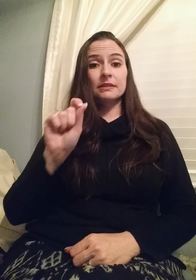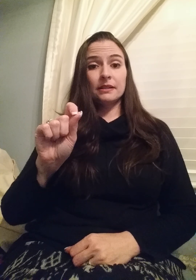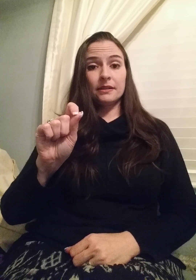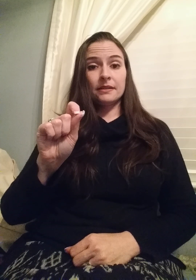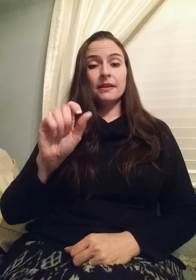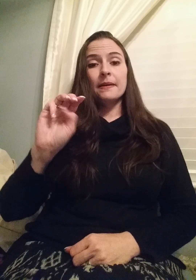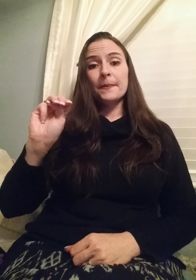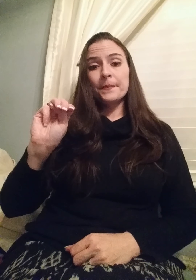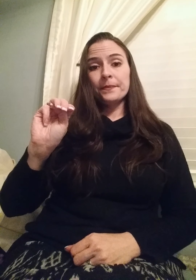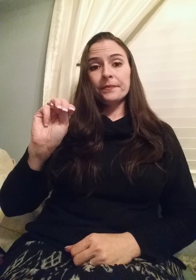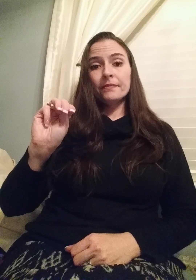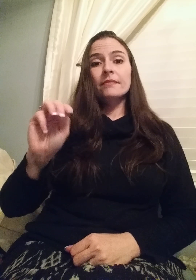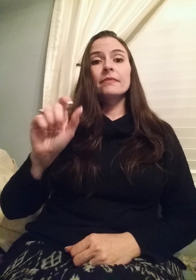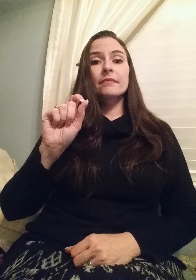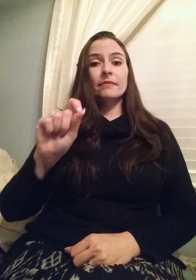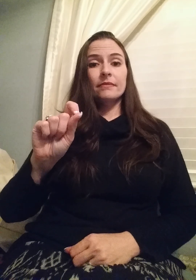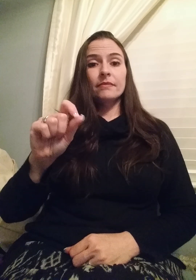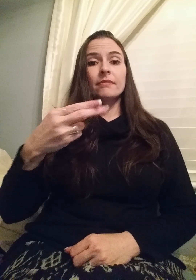leyel.m as in mother,